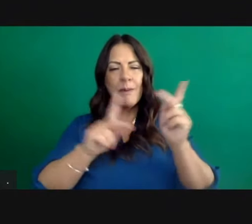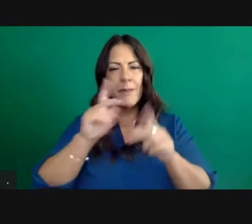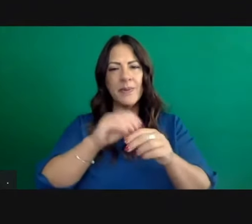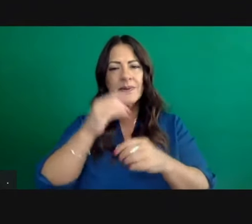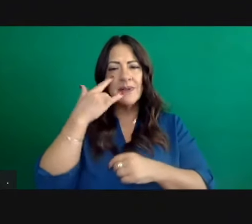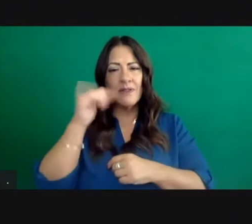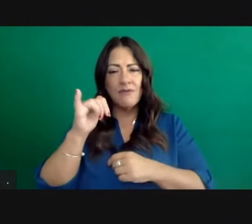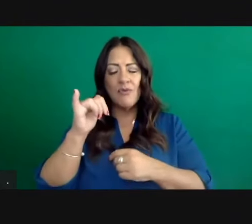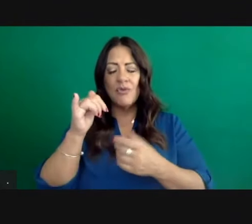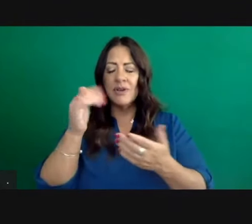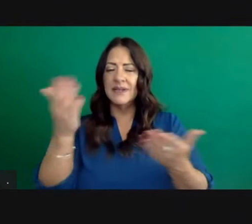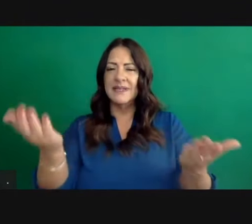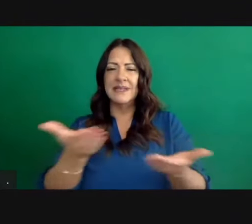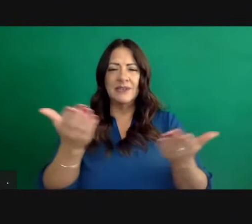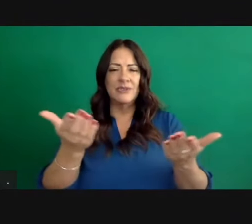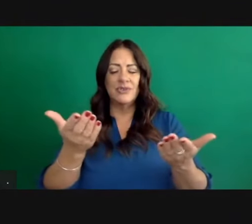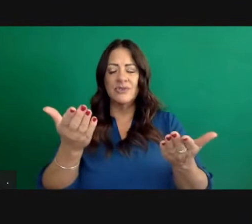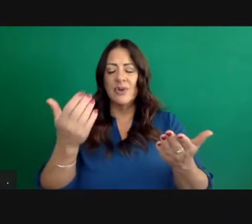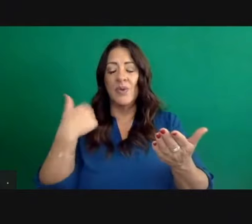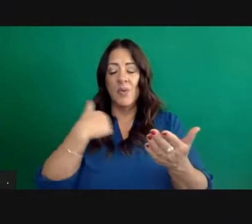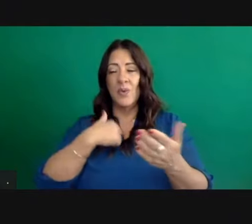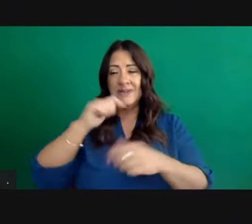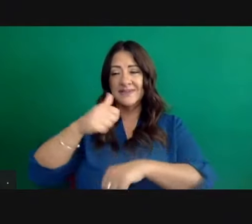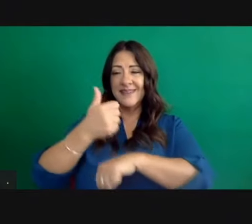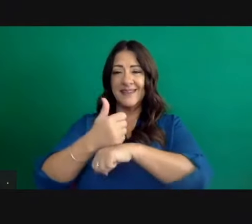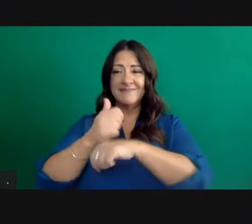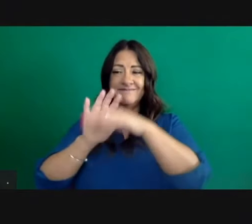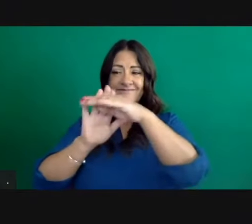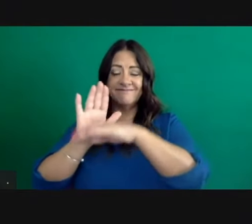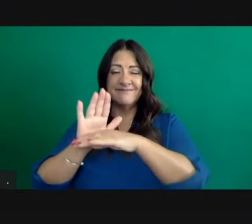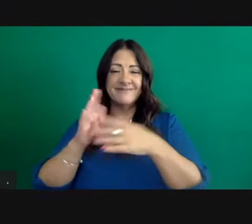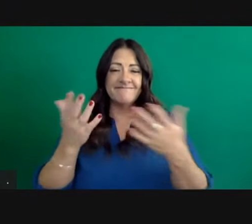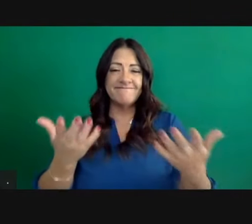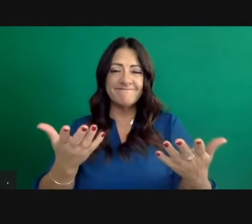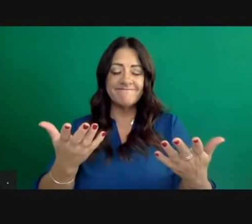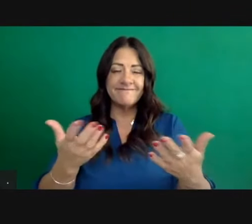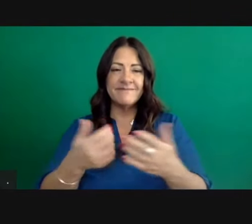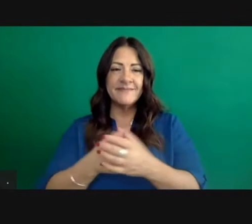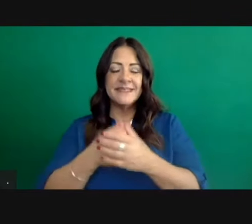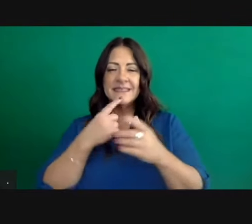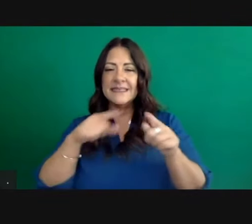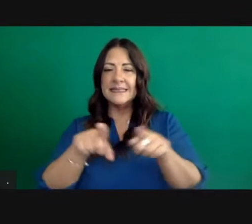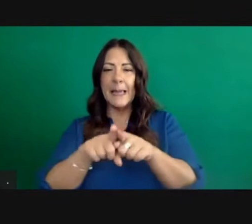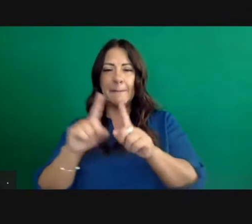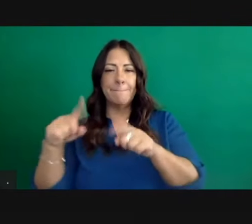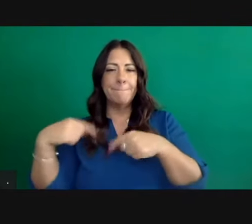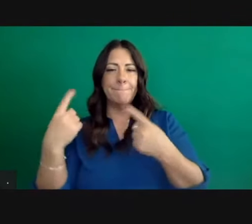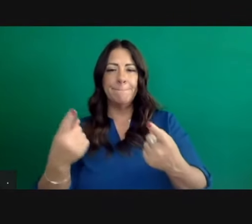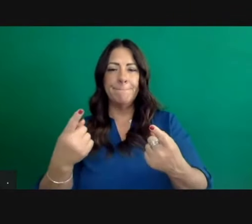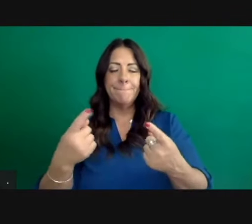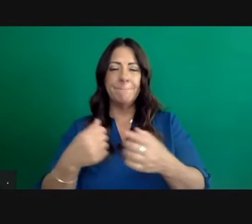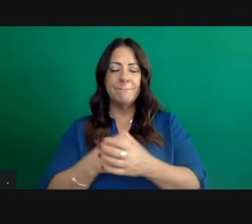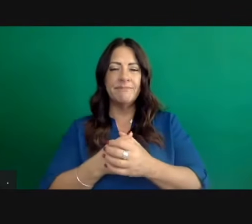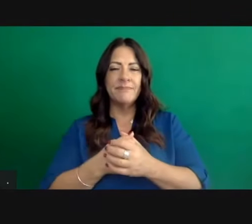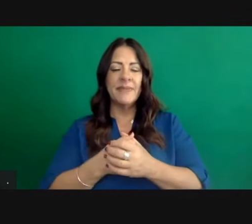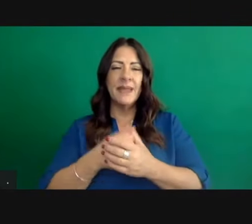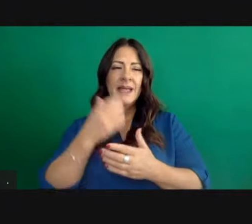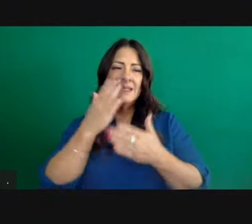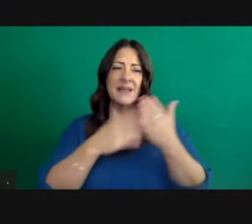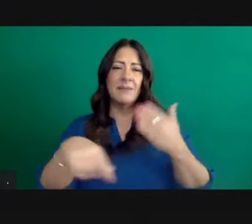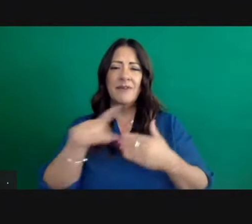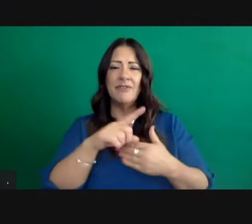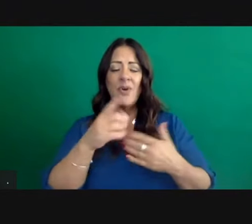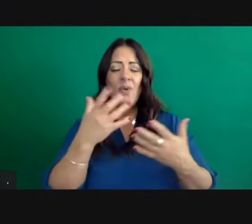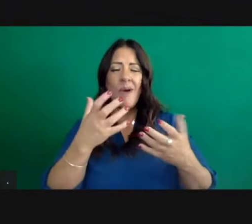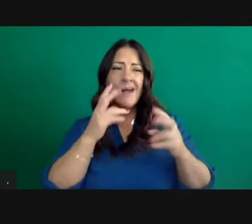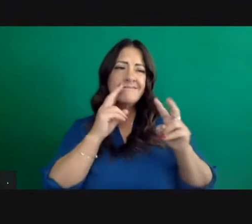can implement it as we look forward to a time where we may see people we haven't seen in quite some time.